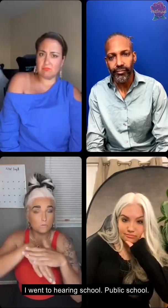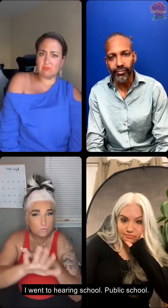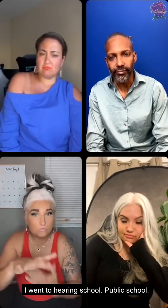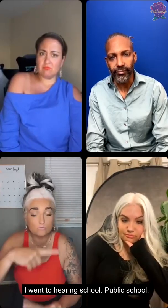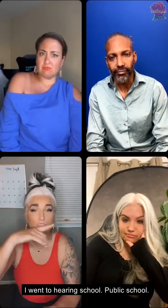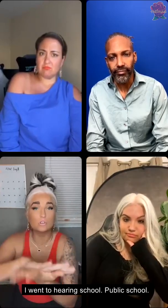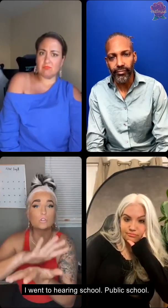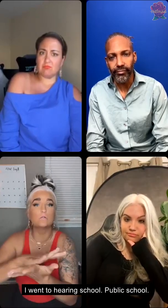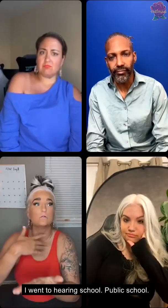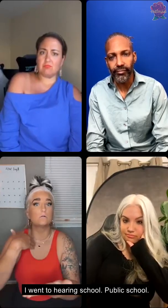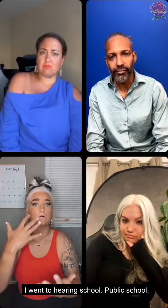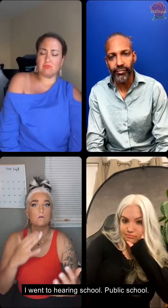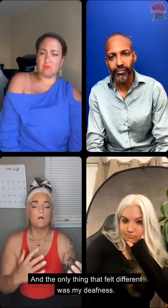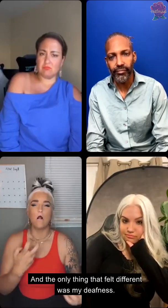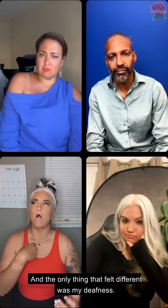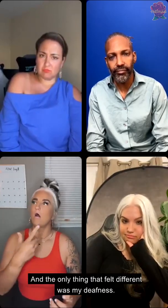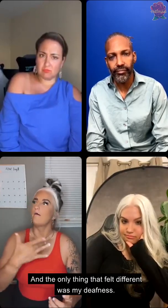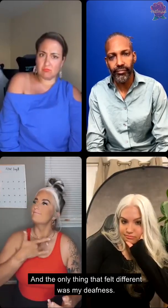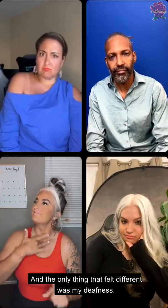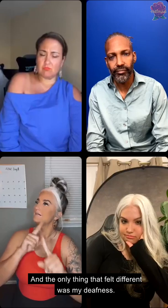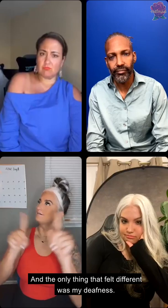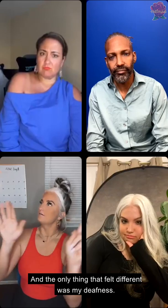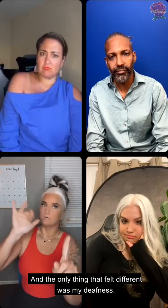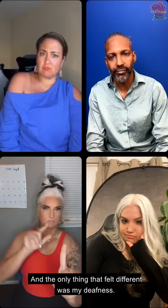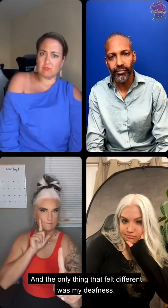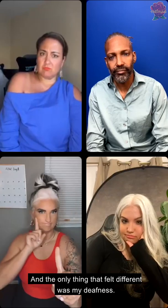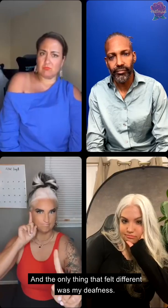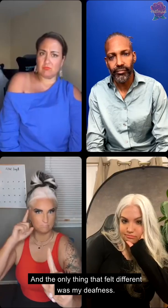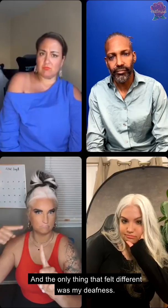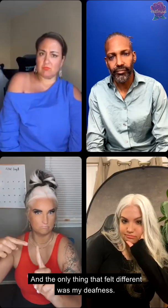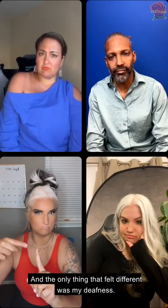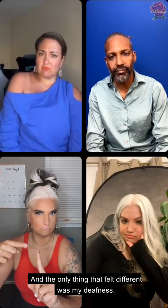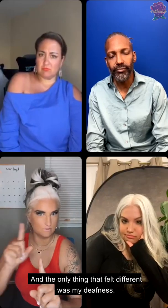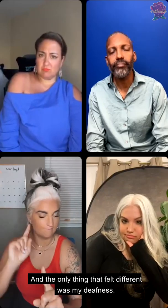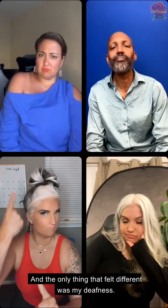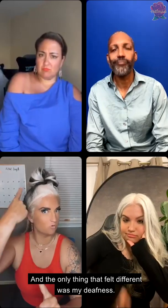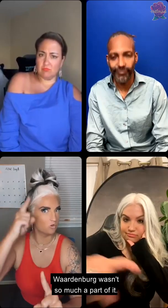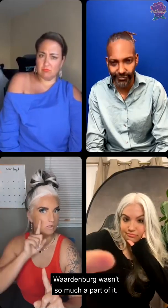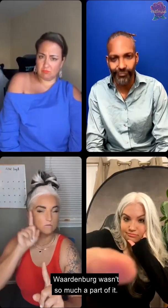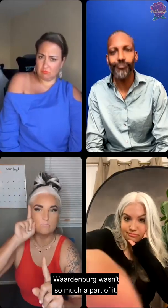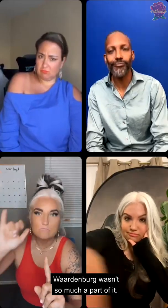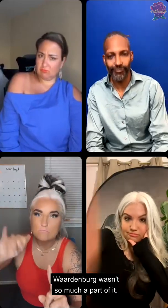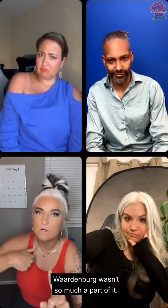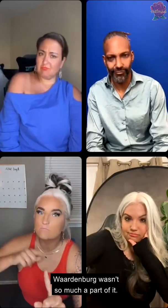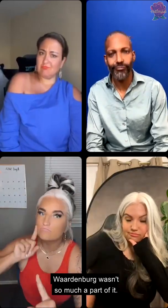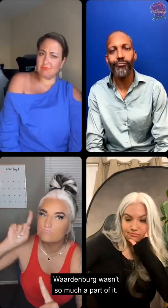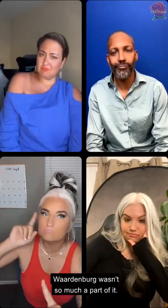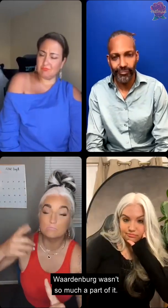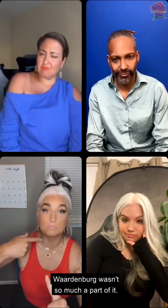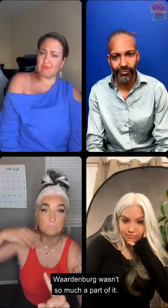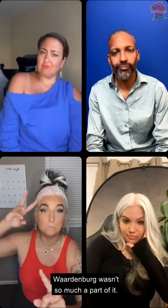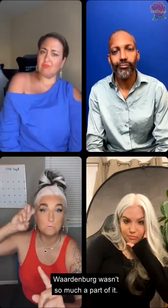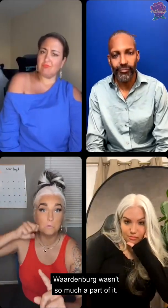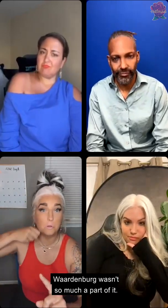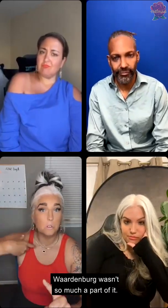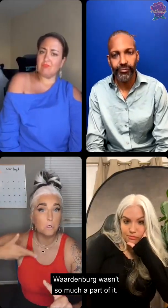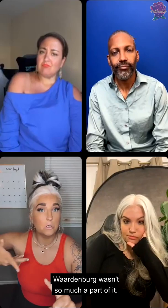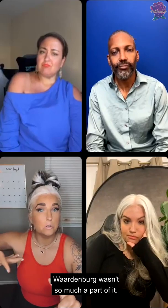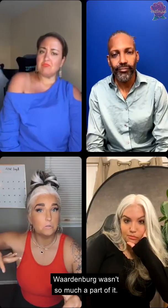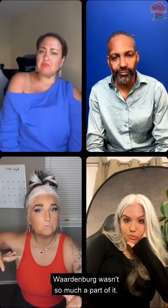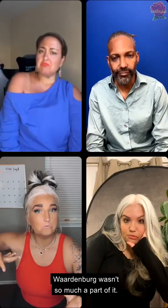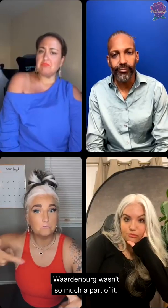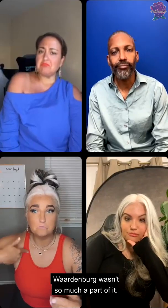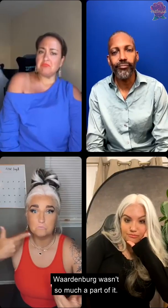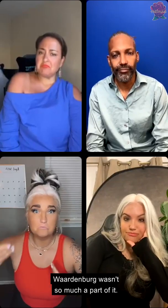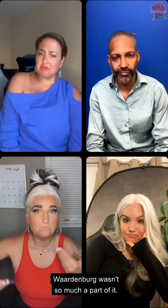hearing school, public school, and the only thing that felt different was my deafness. The Wardenbergs wasn't so much a part